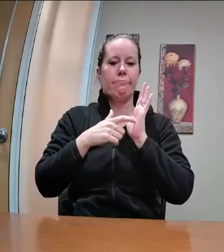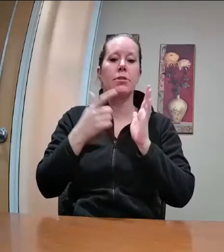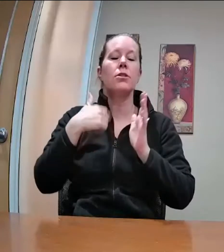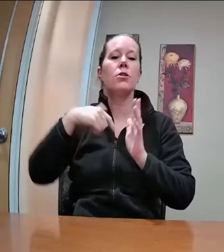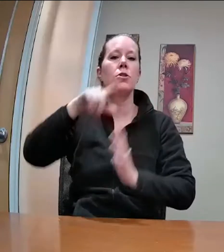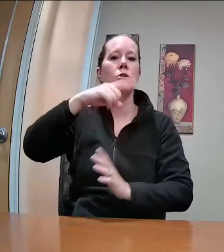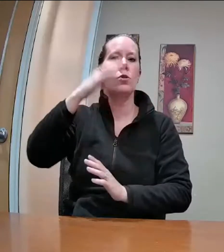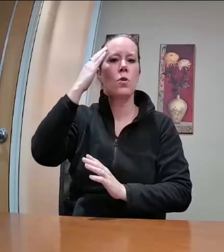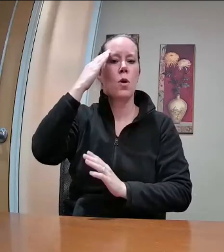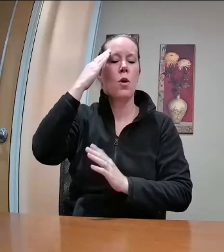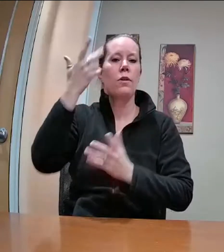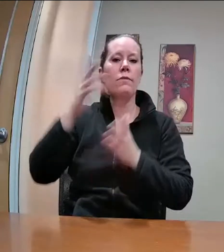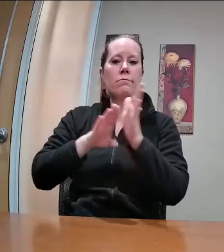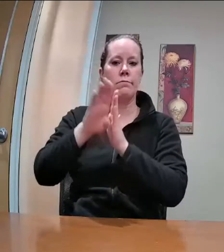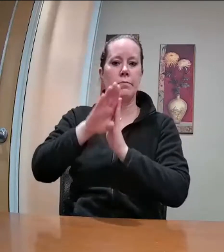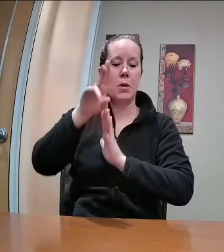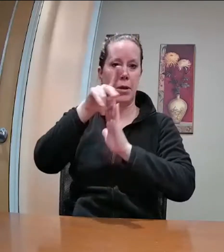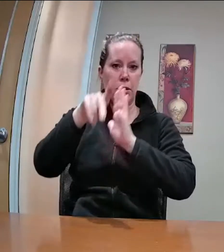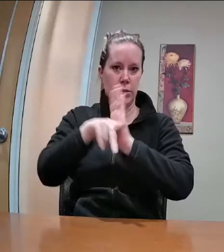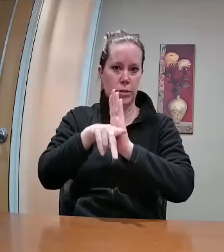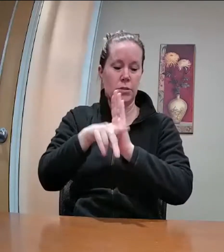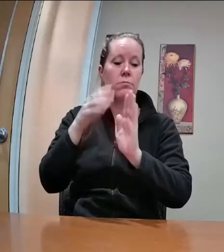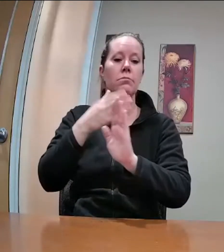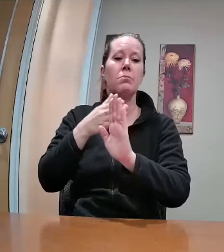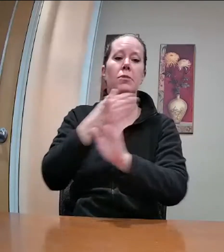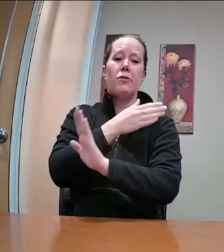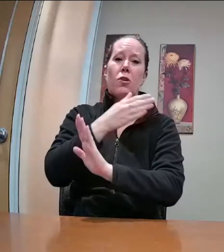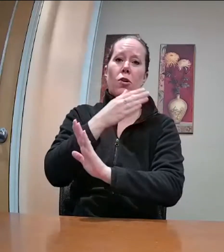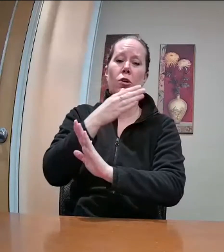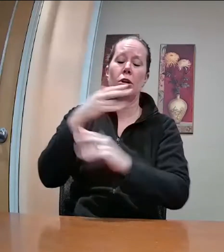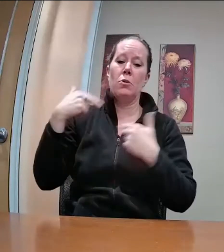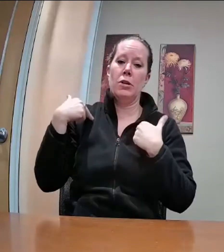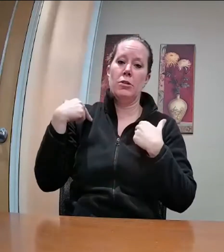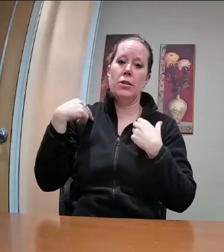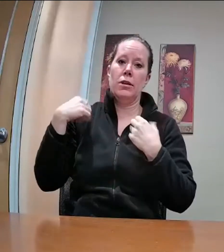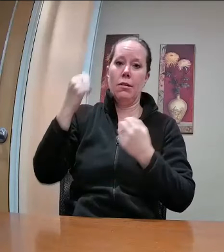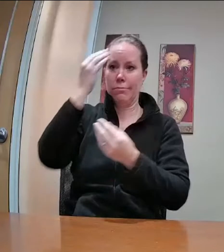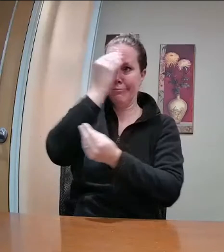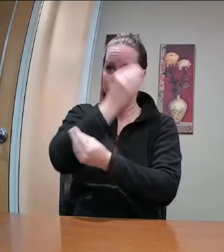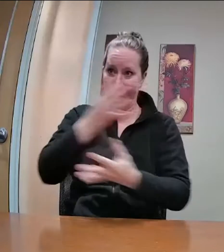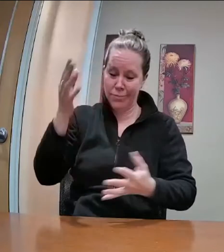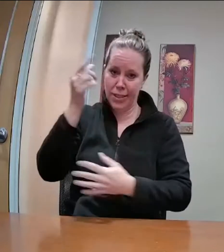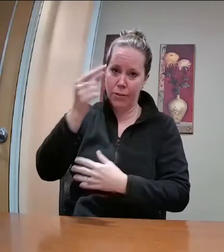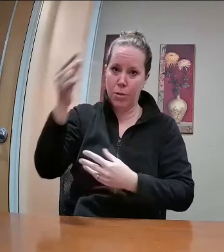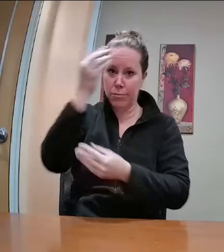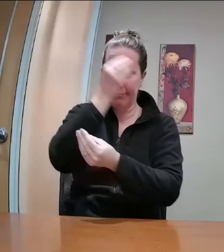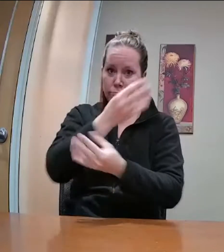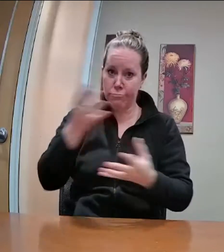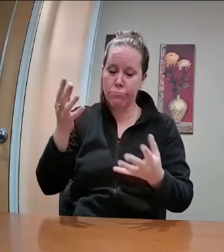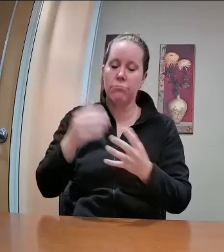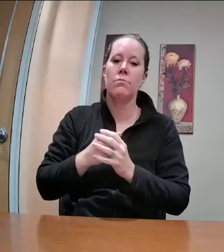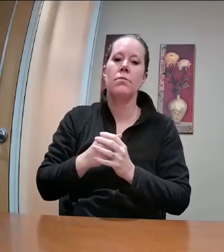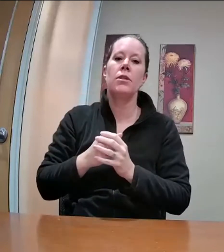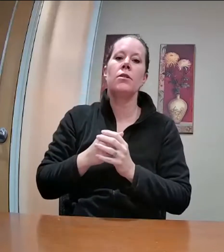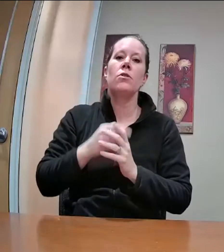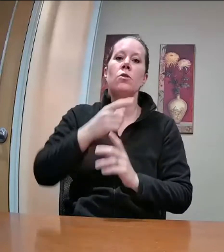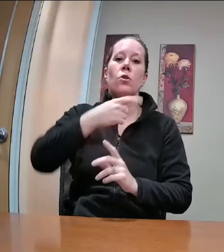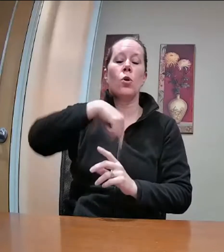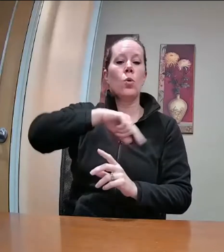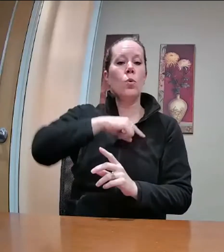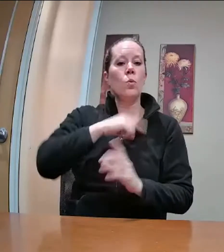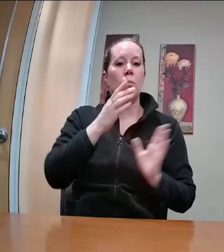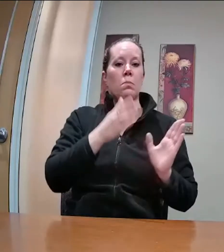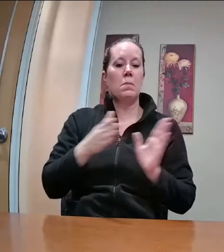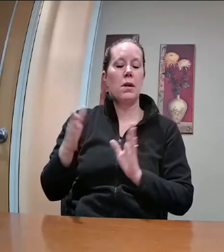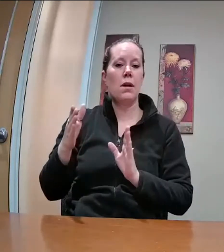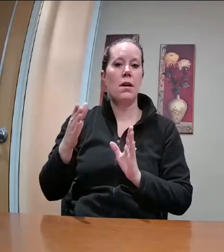had developed a mandatory vaccine policy prior to the ministry's announcement, and our date